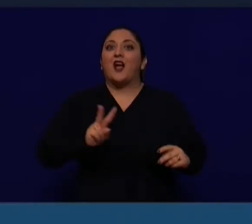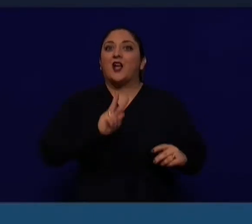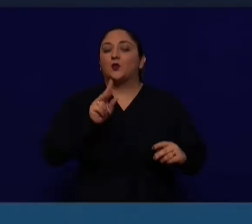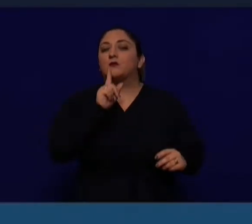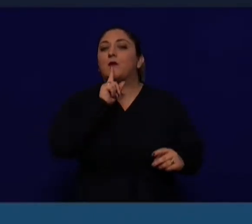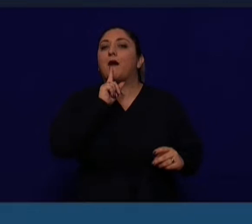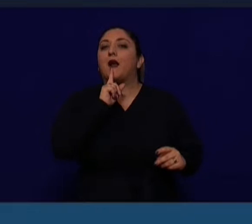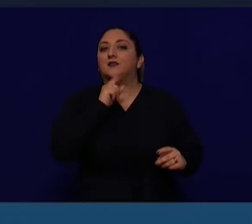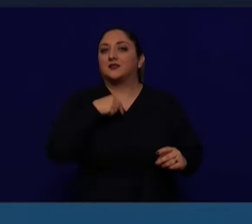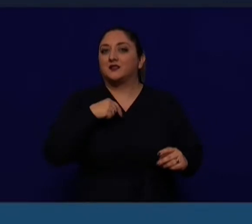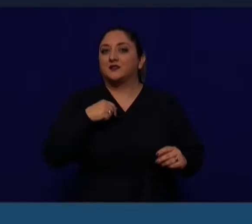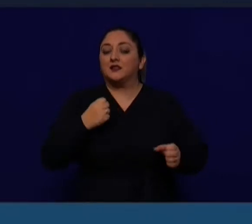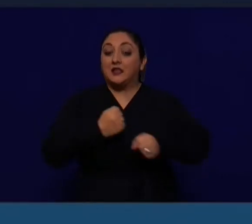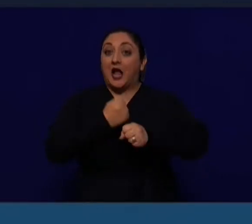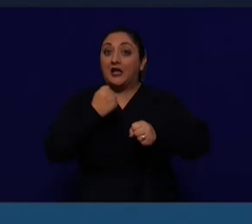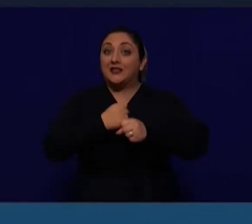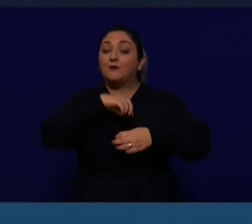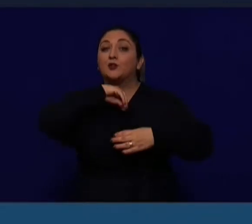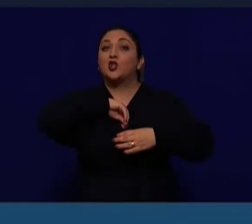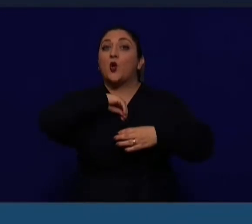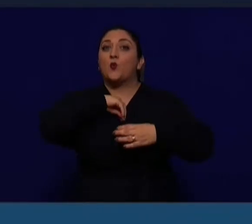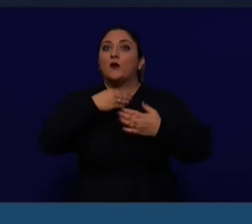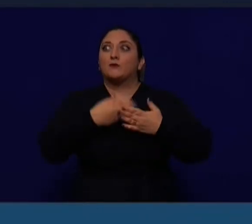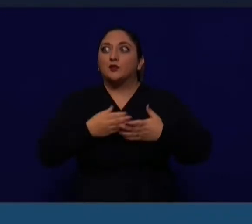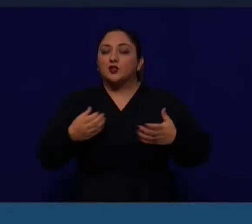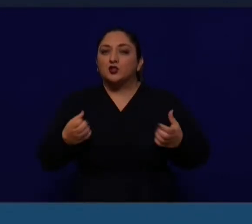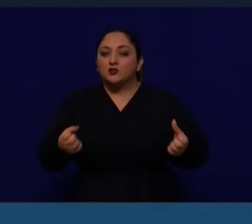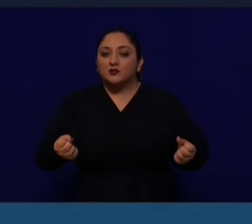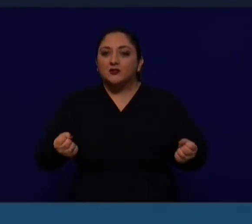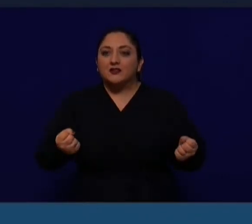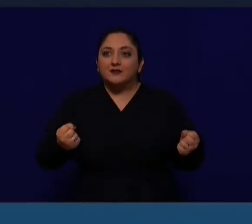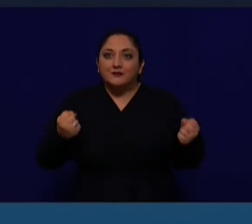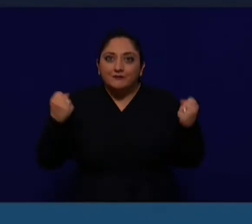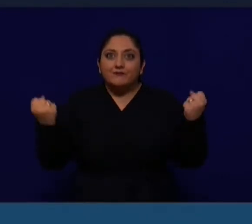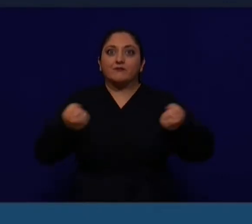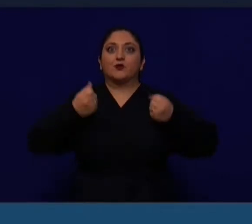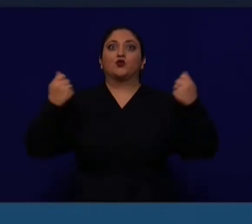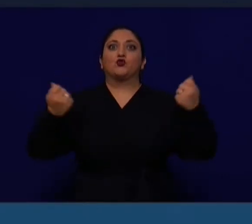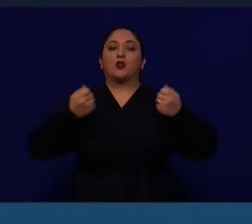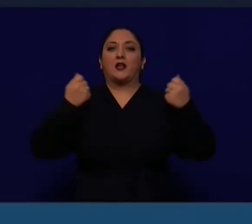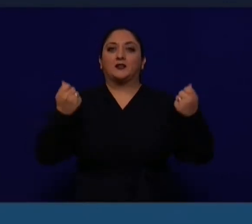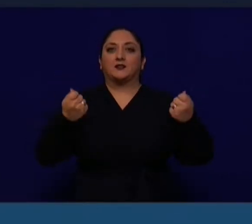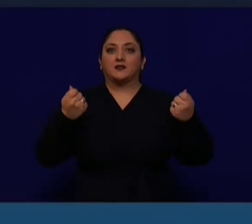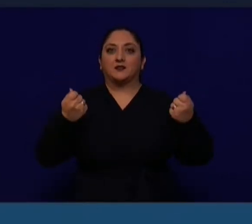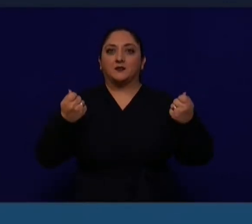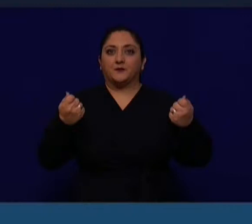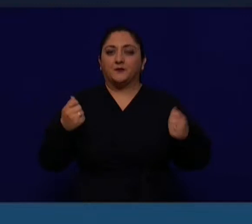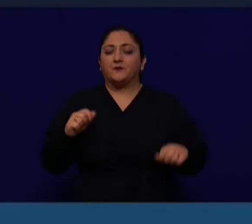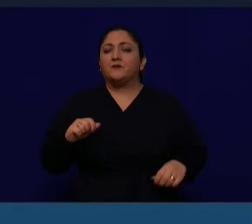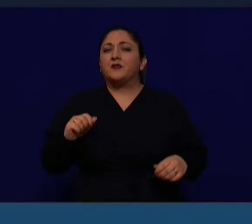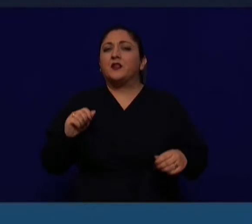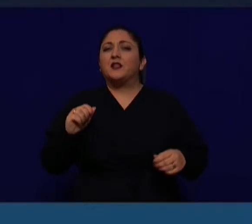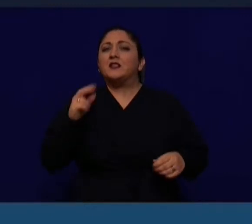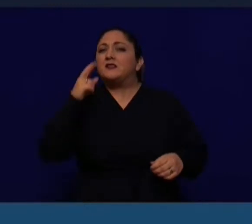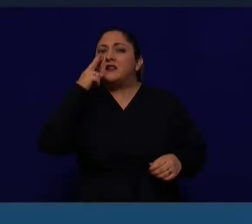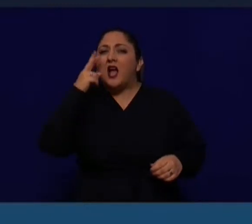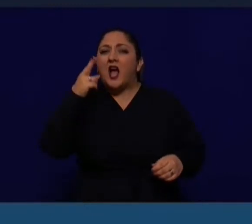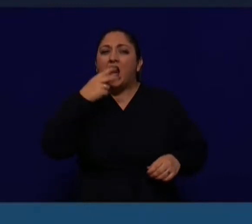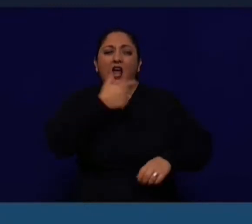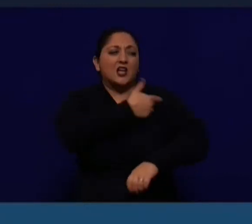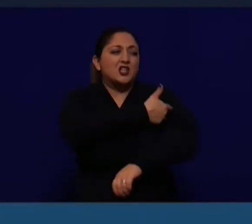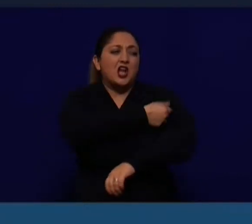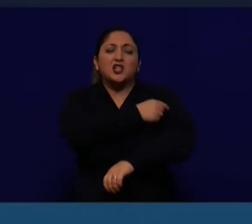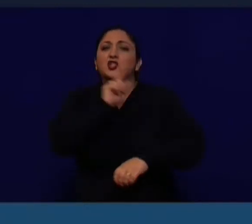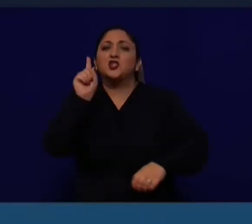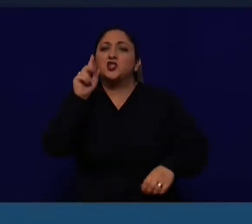qiegħed jirreaktja għaliha u allura s-side effects li tista' tara jkunu ġerment ftit ħmura ta' fejn inti tkun ħadd l-injection,